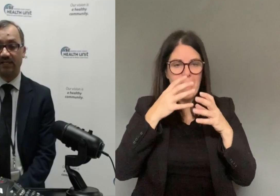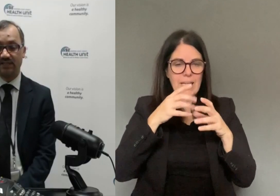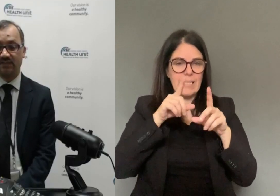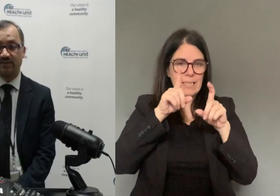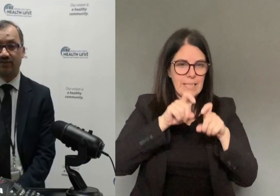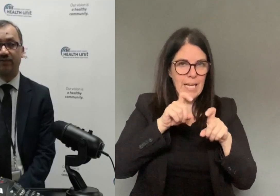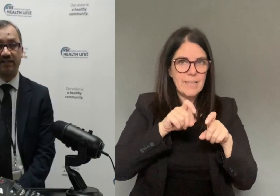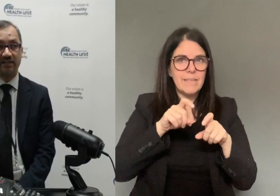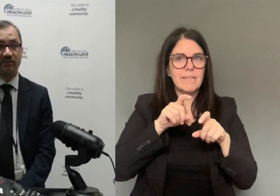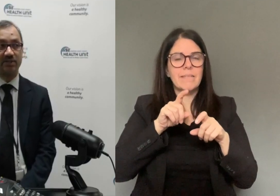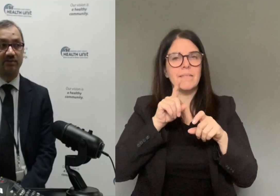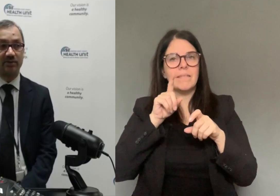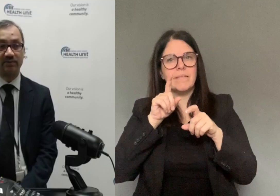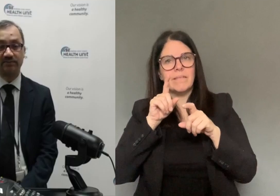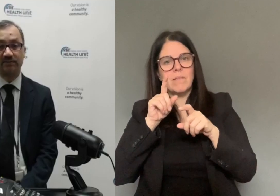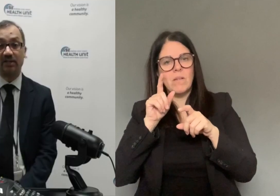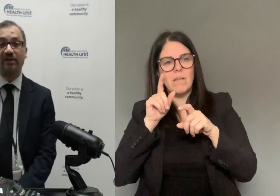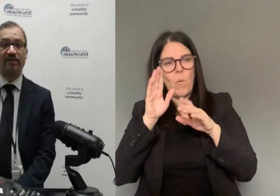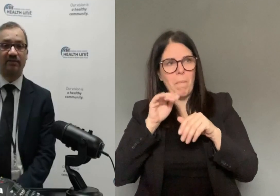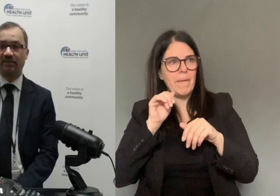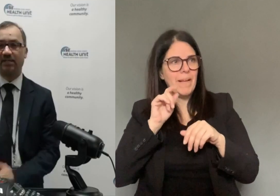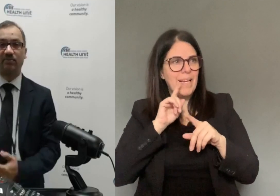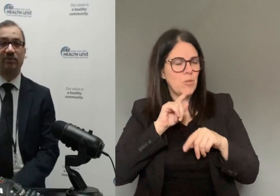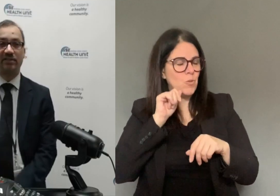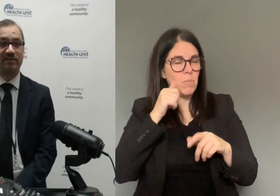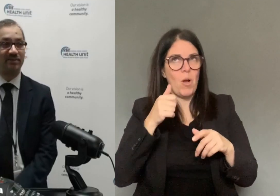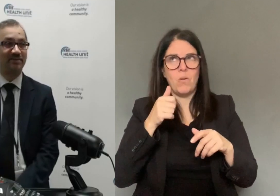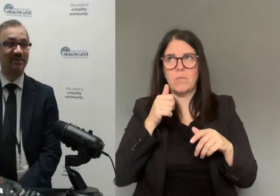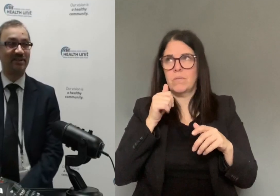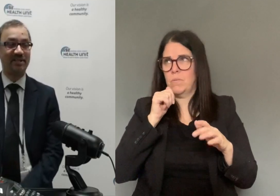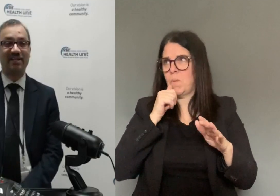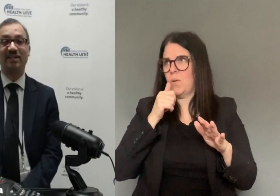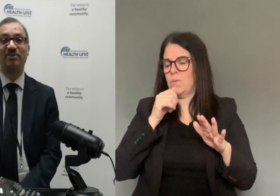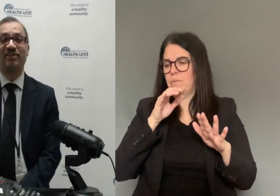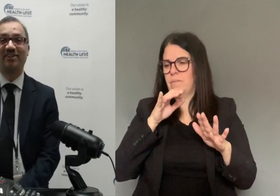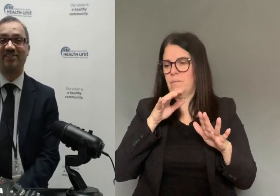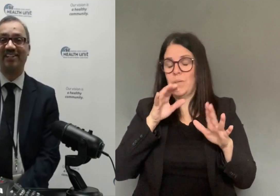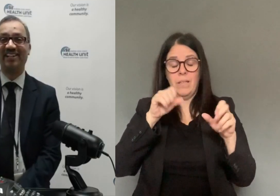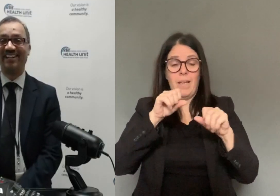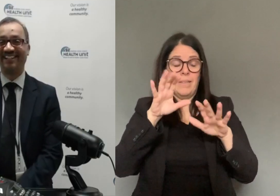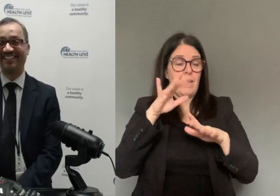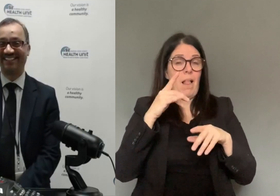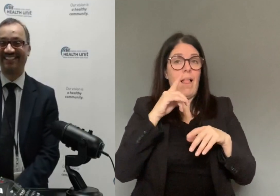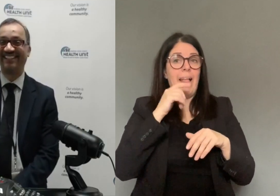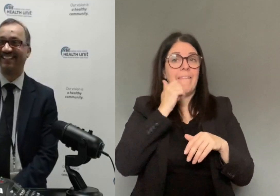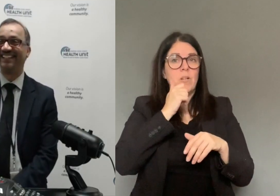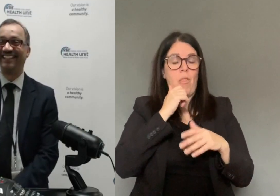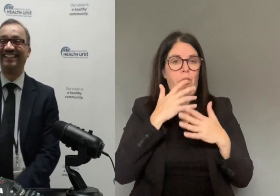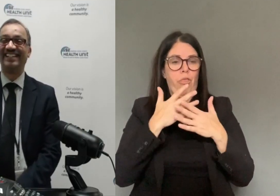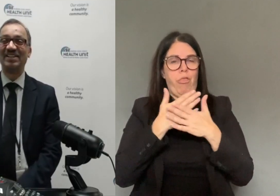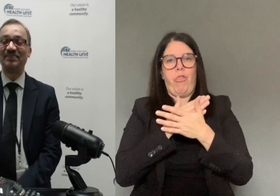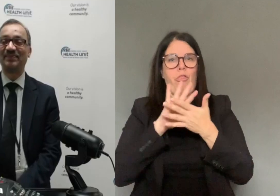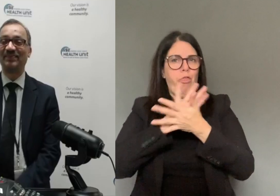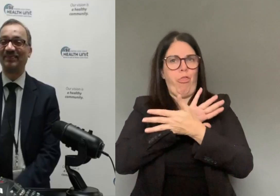those cases. We'll try to answer that question tomorrow. Tomorrow. Can't even track of the day.